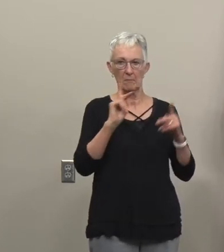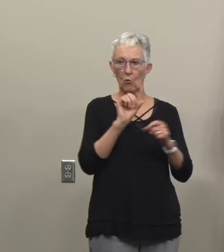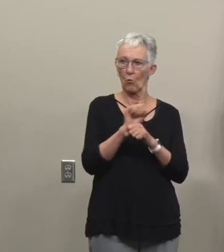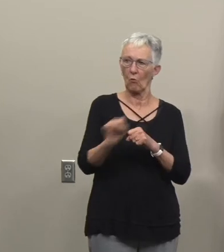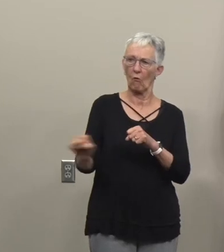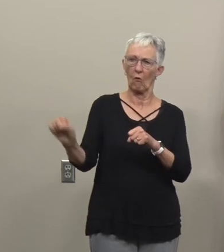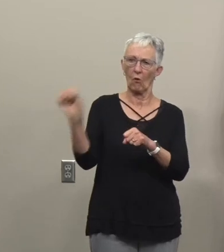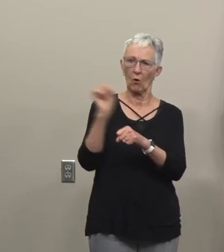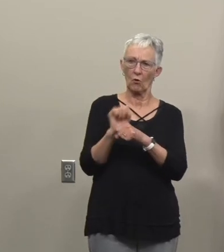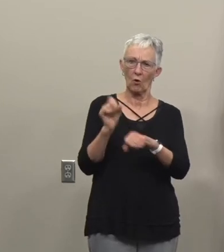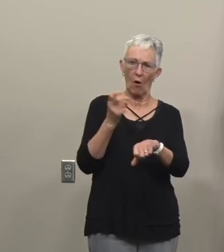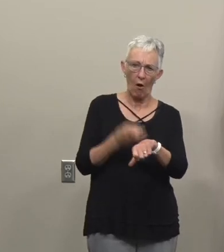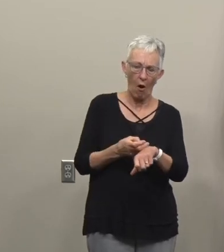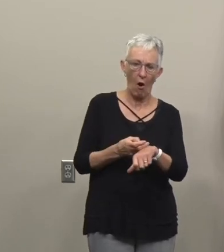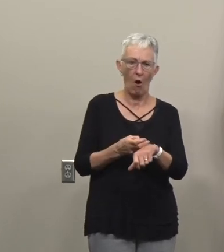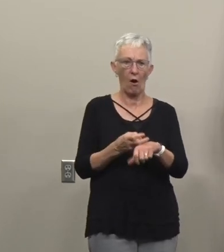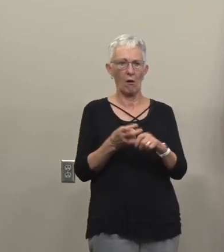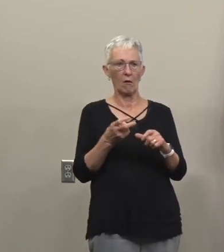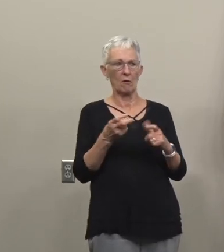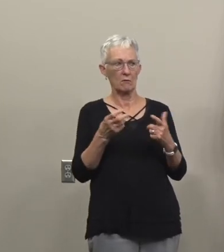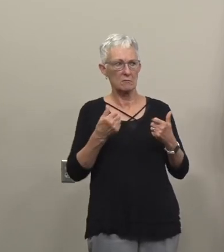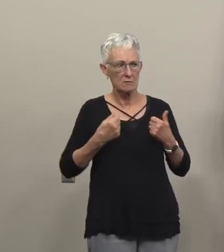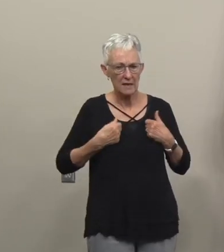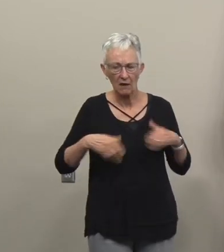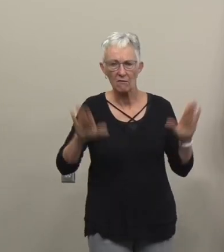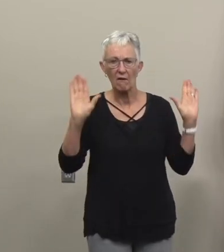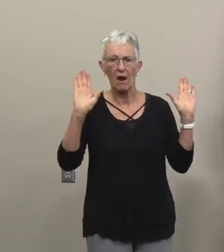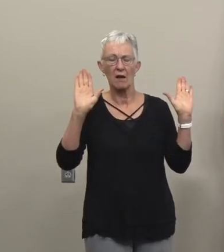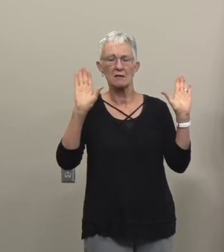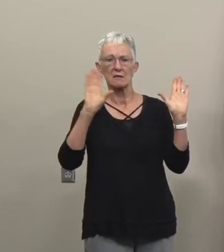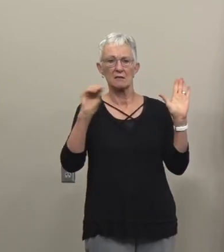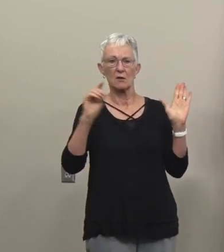dedication, a lot of sacrifice, and have